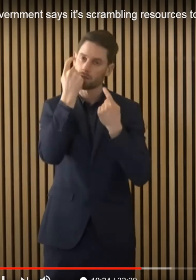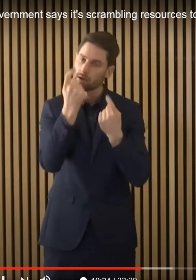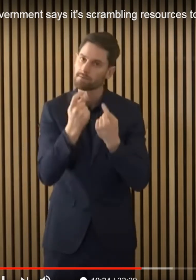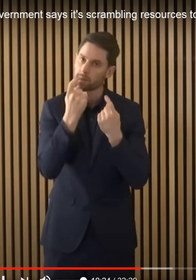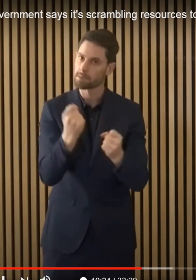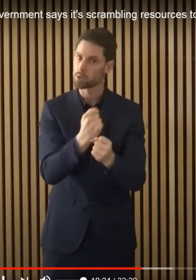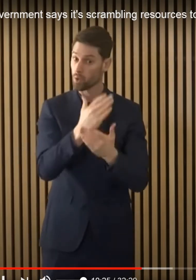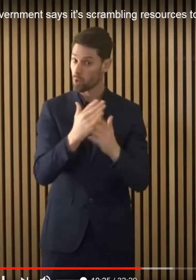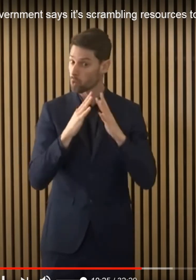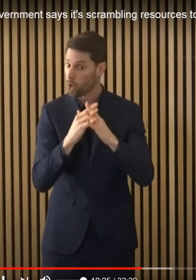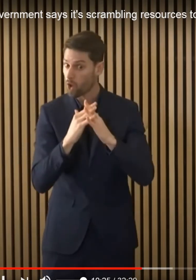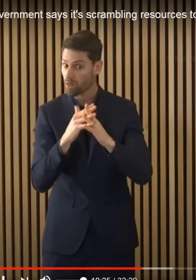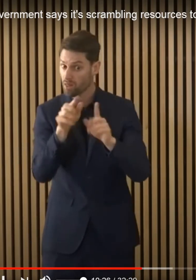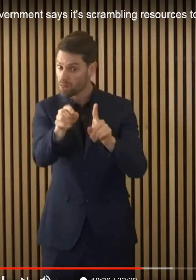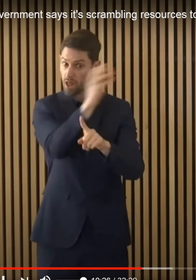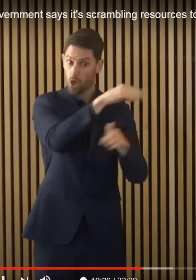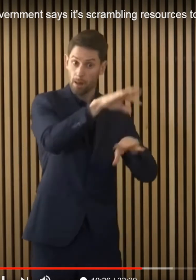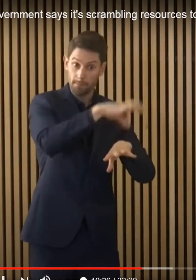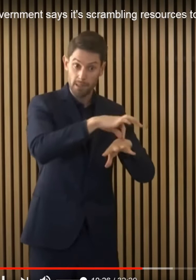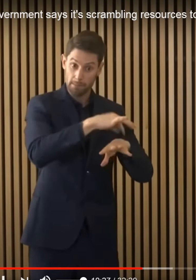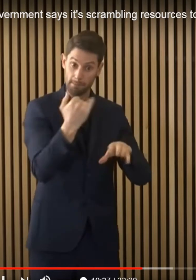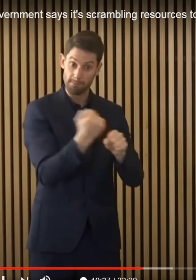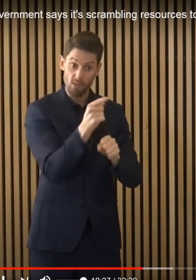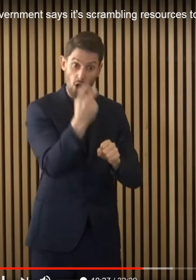actions. Our success